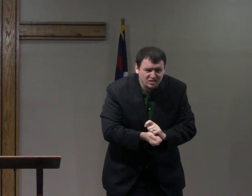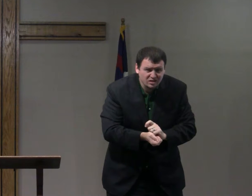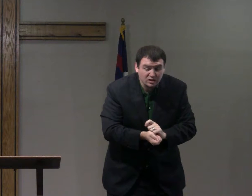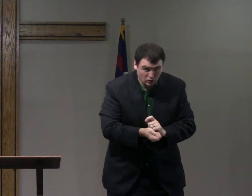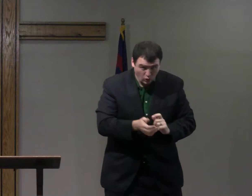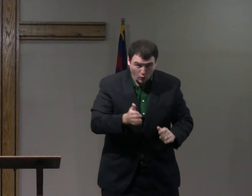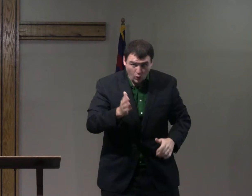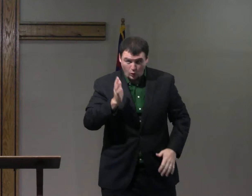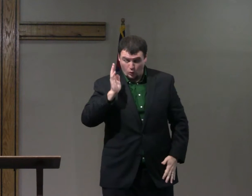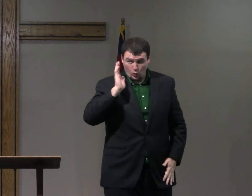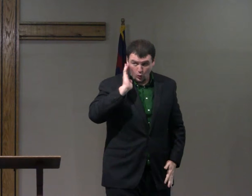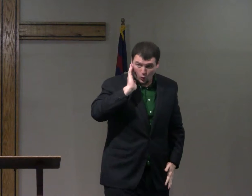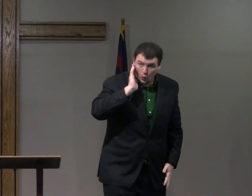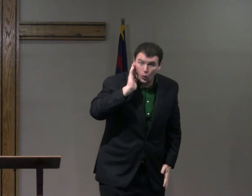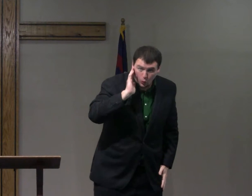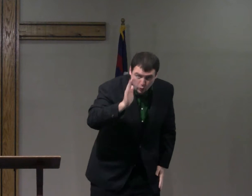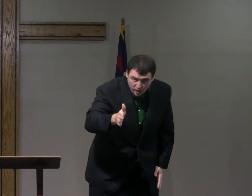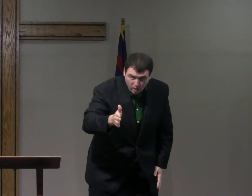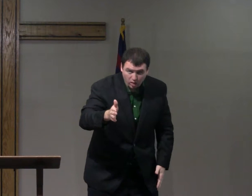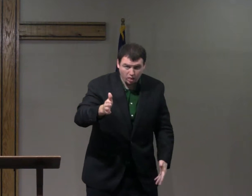Repentance is change.